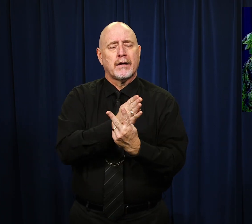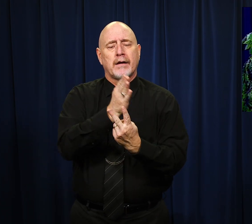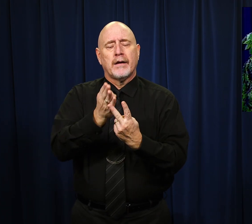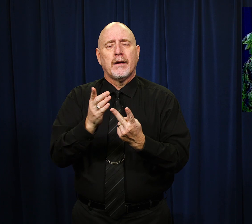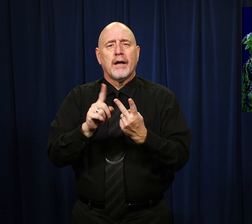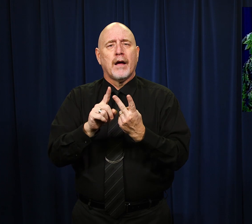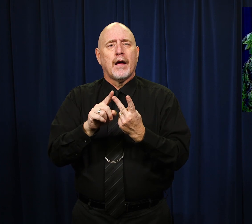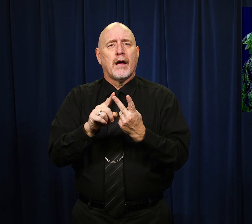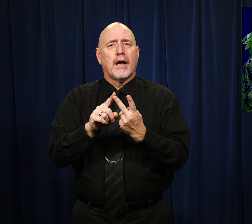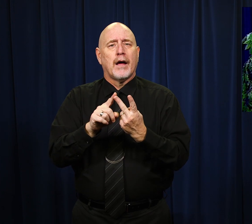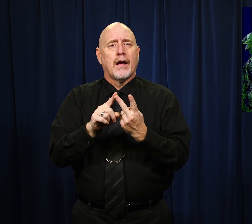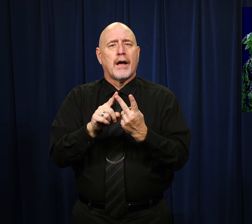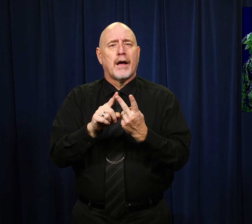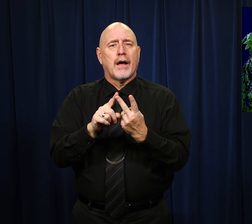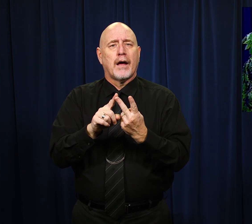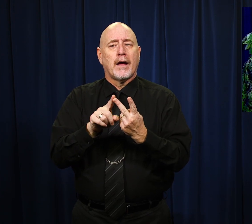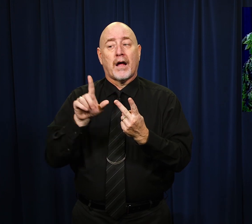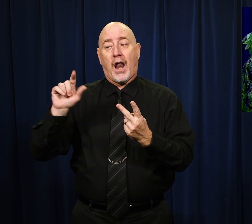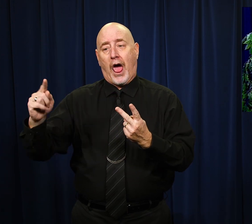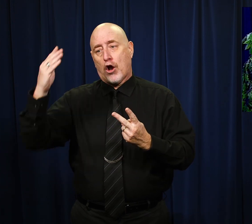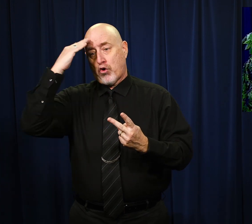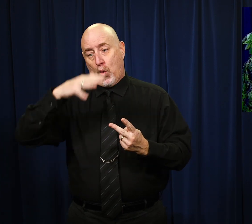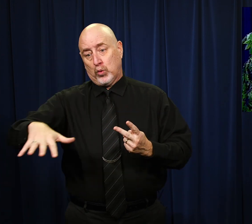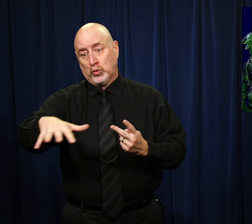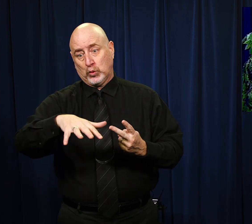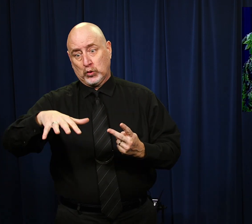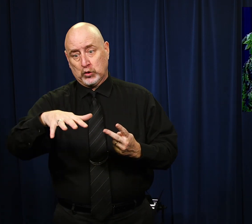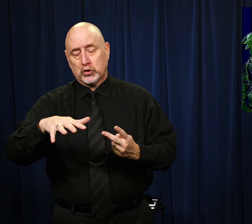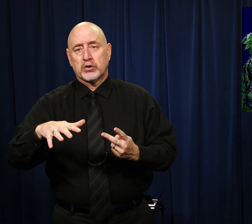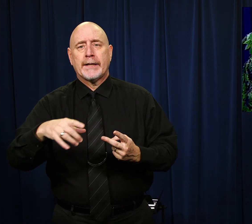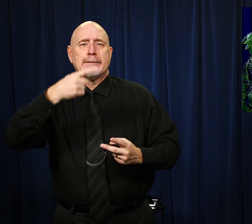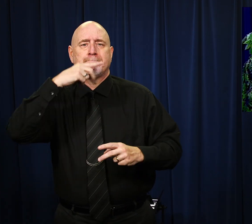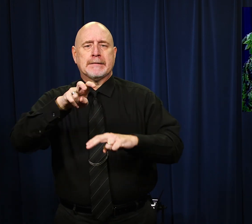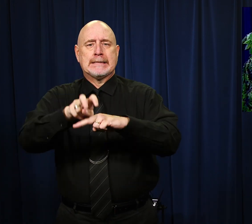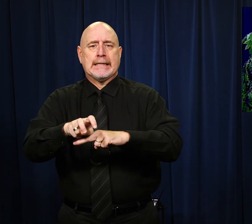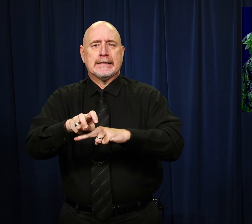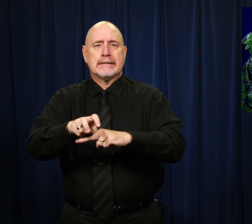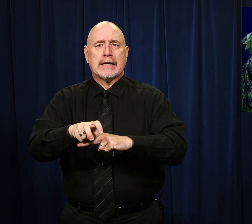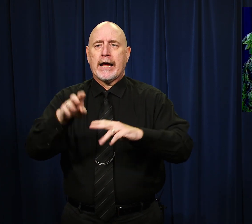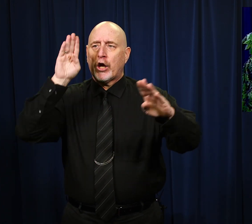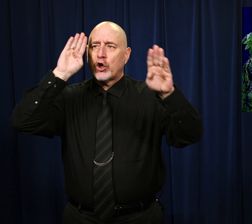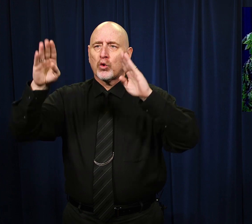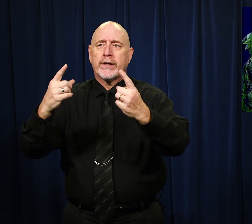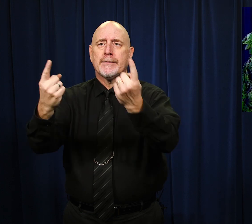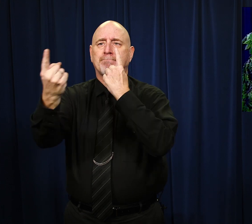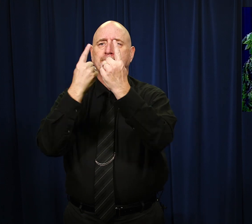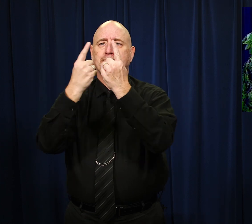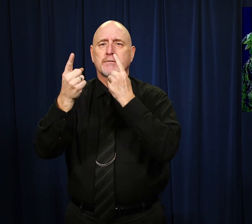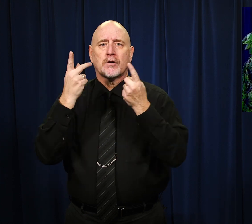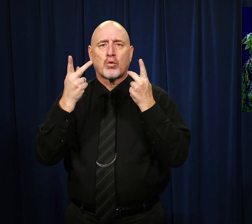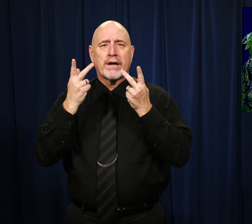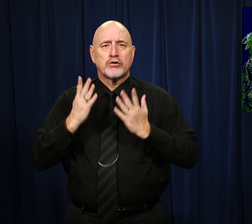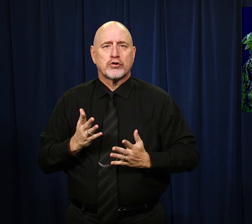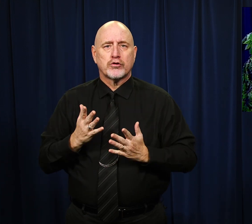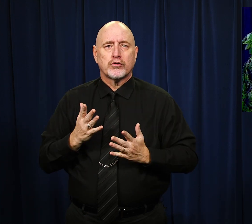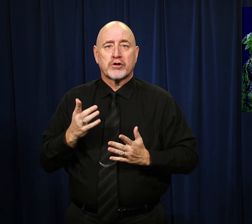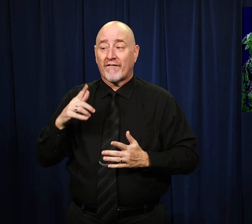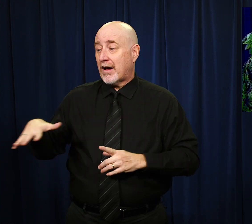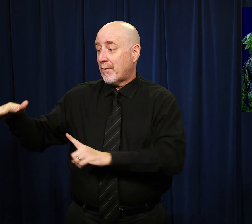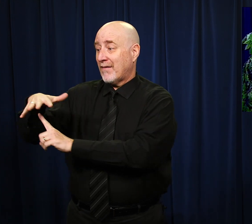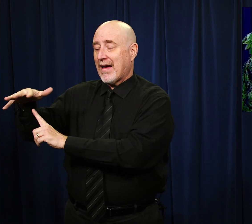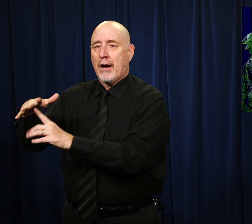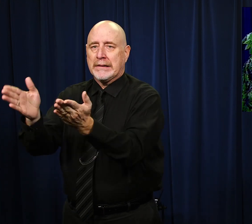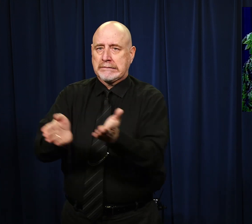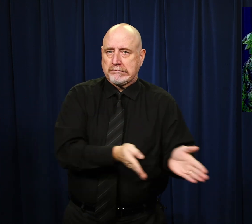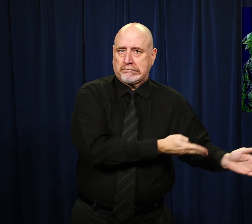Also, he knows this city well enough that he is willing to sit out there at the gate and greet strangers coming in and take them away from the